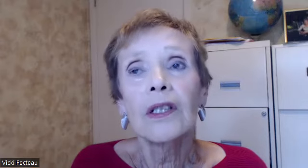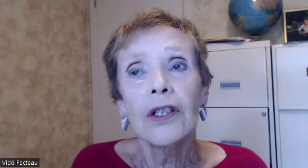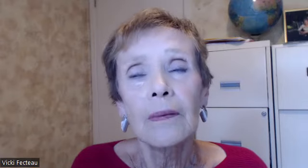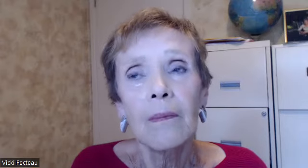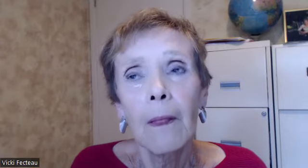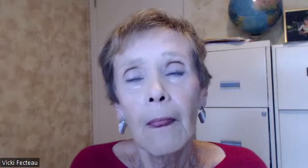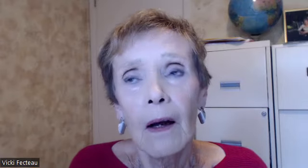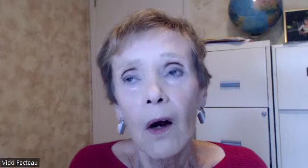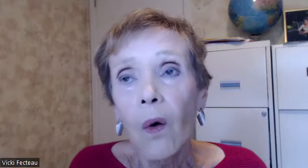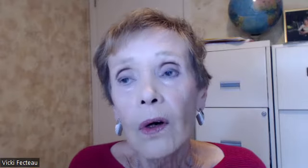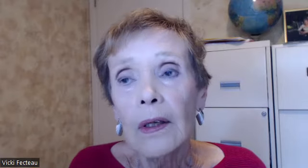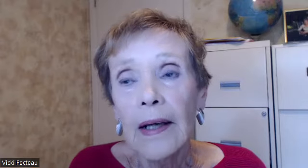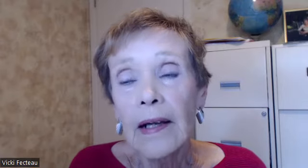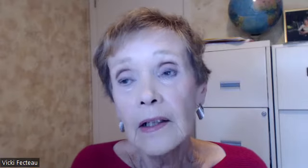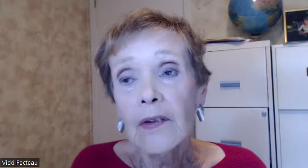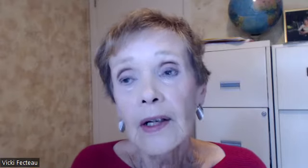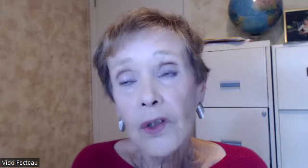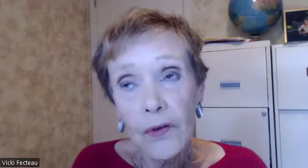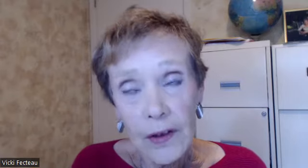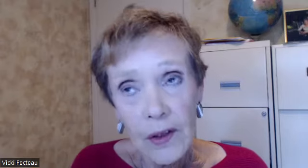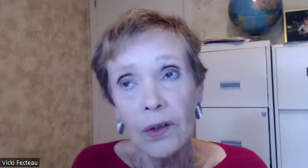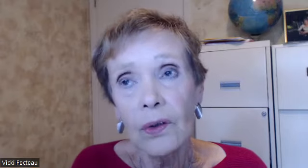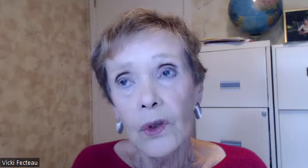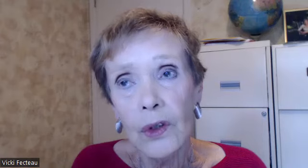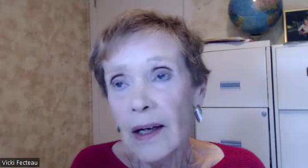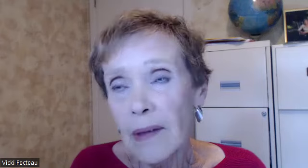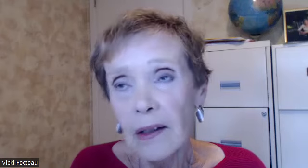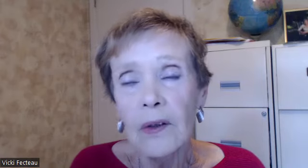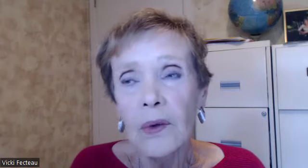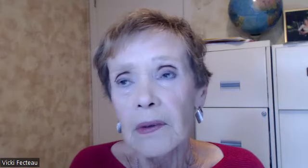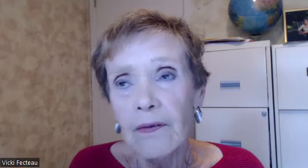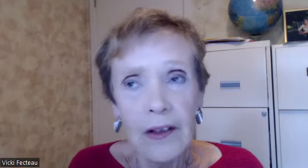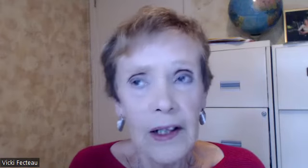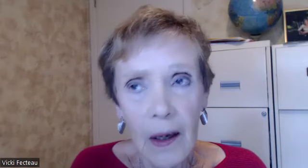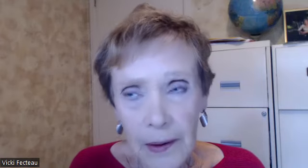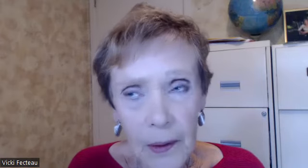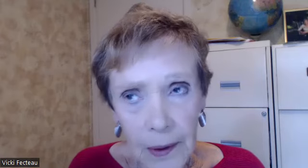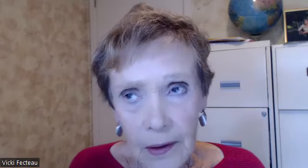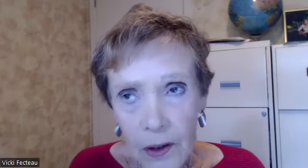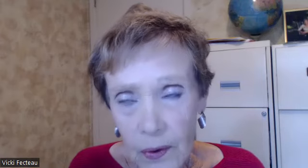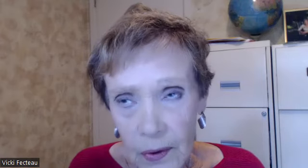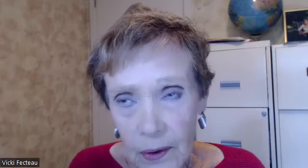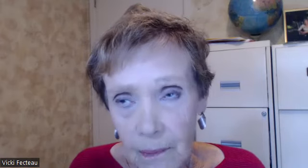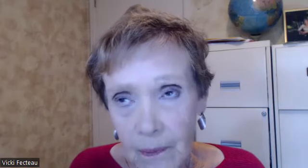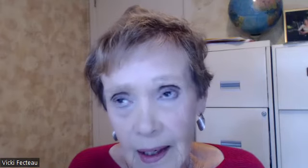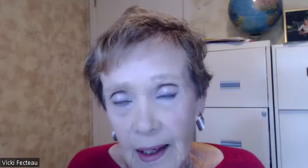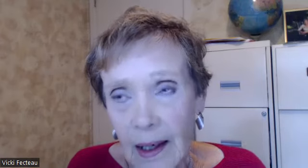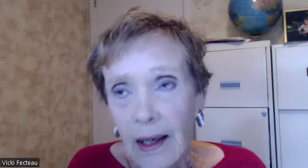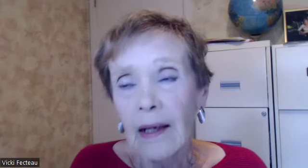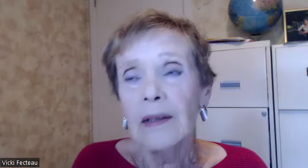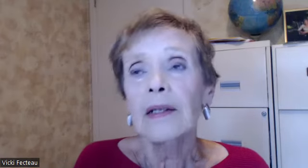Lodge, or any of us who visit who know two-hand manual, we'd be very happy to practice with you. And